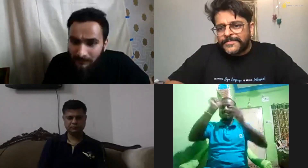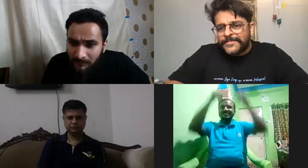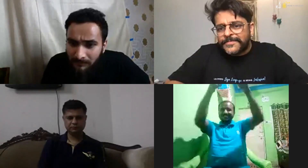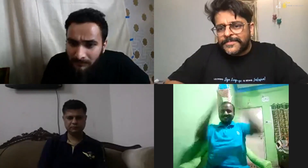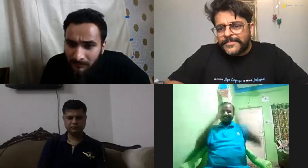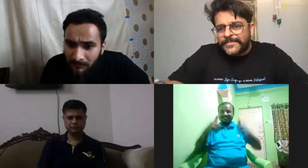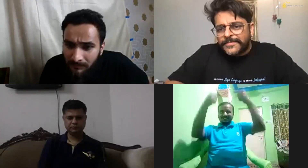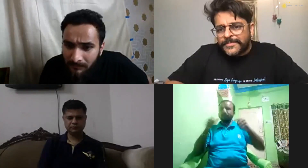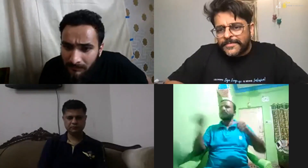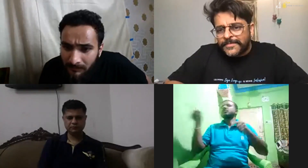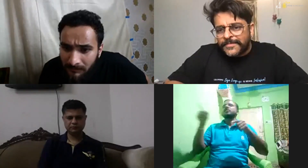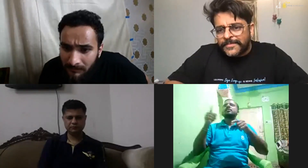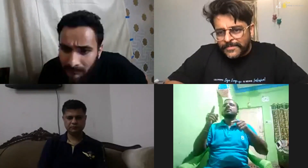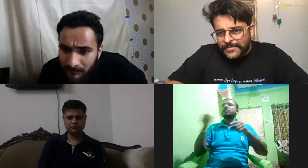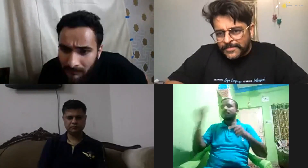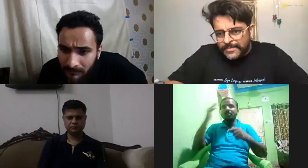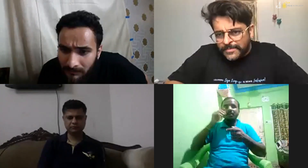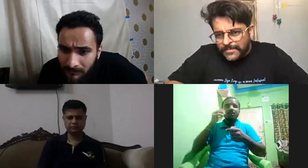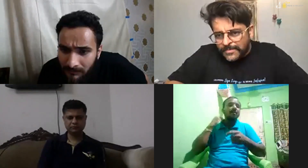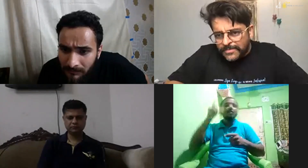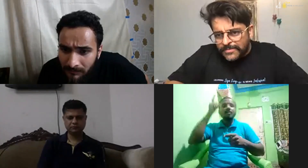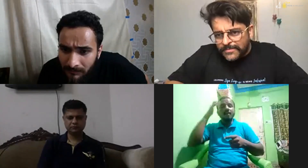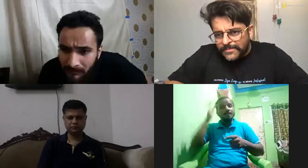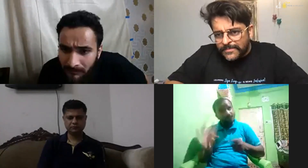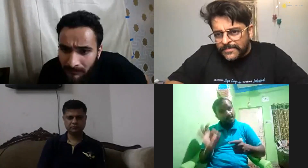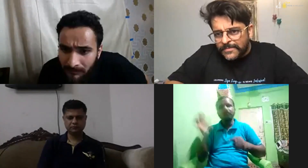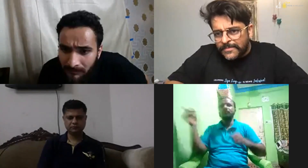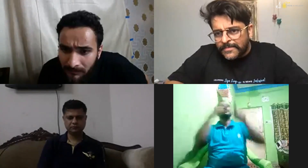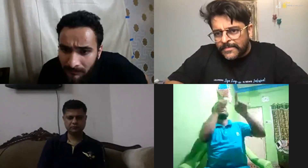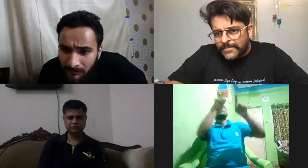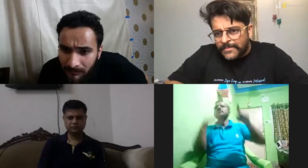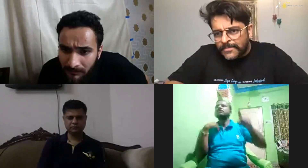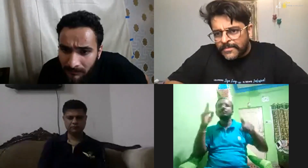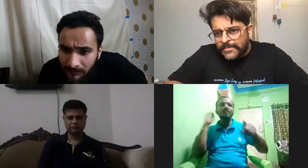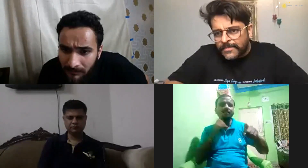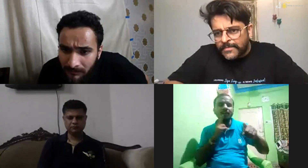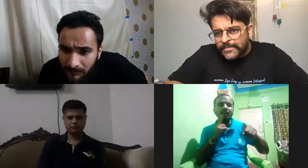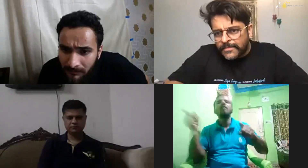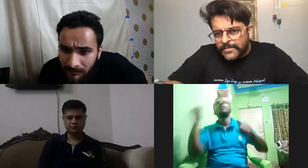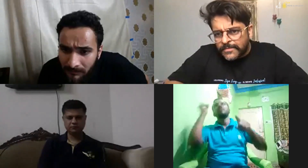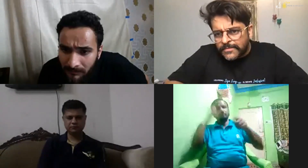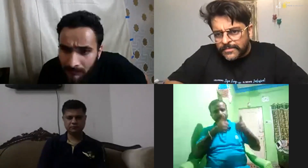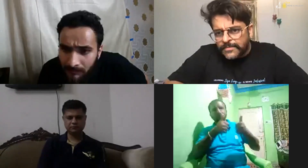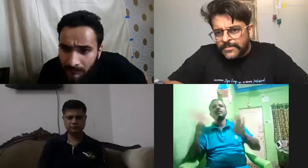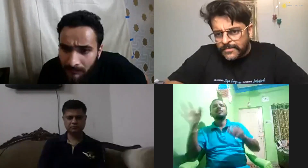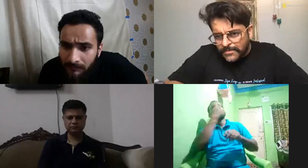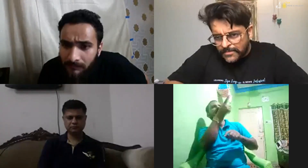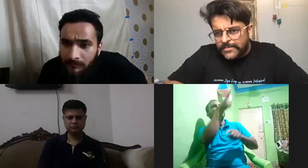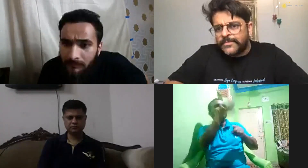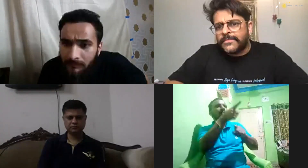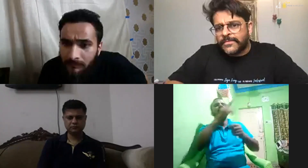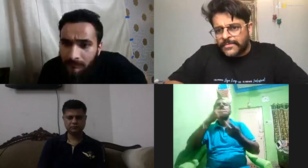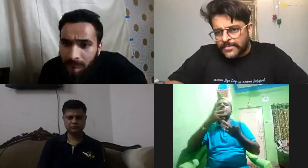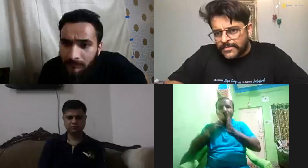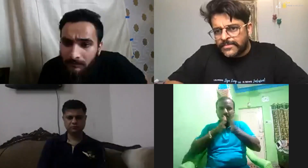So with so many people, and when they saw that they can read English, and they knew